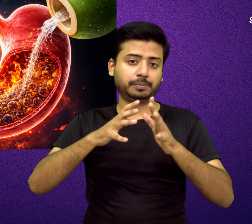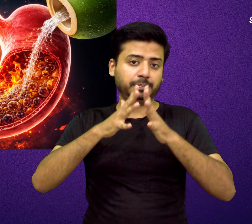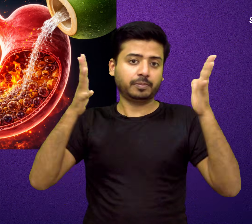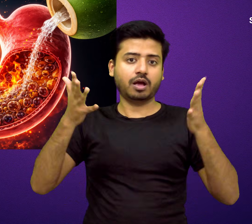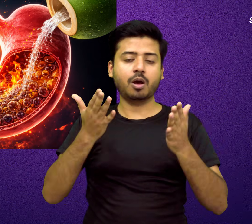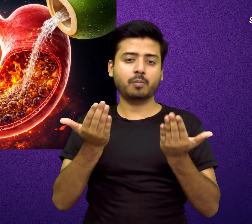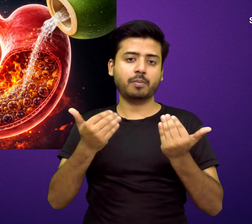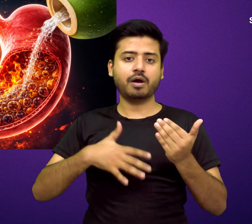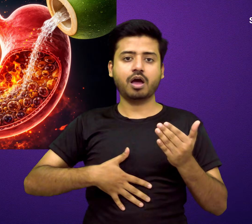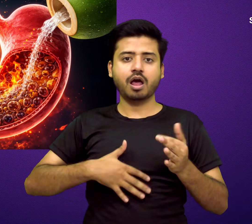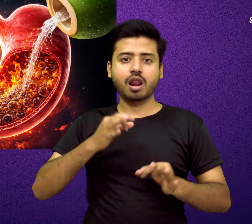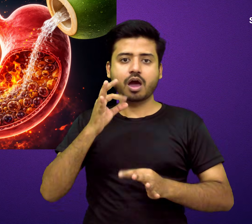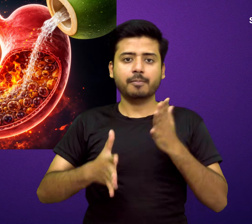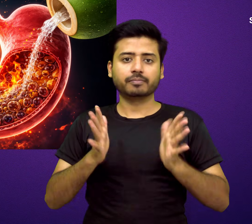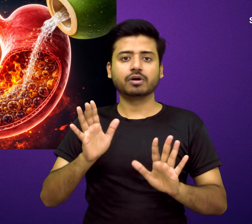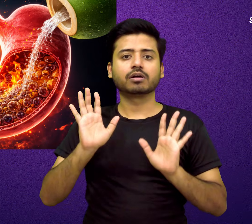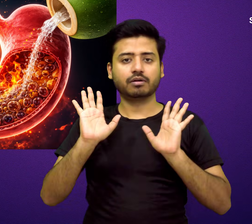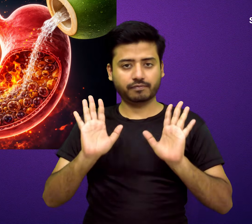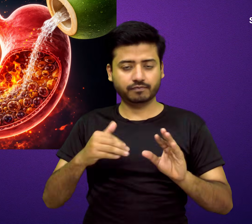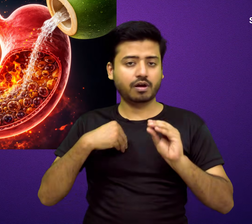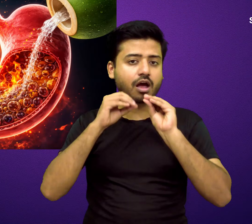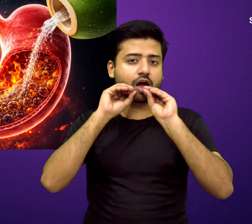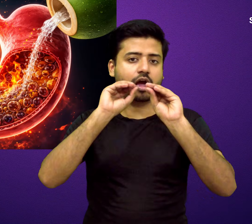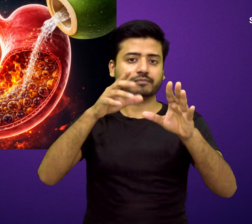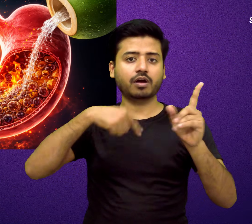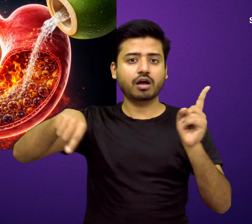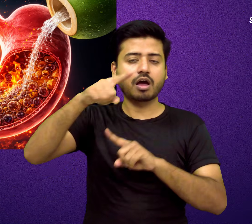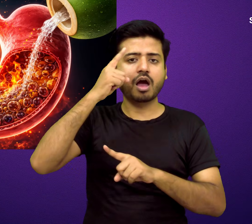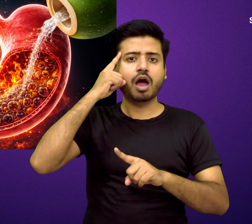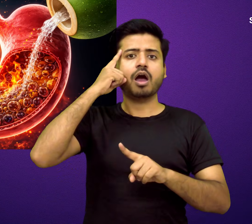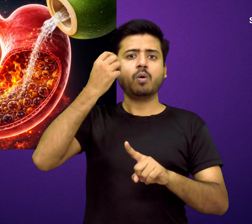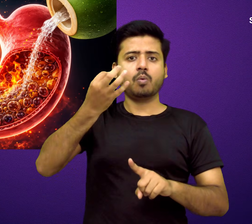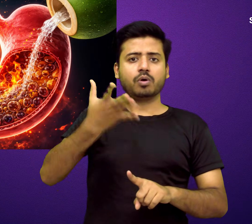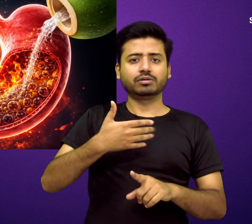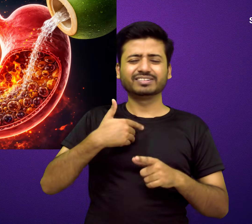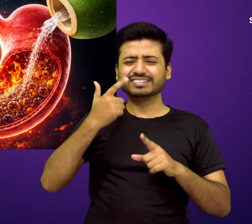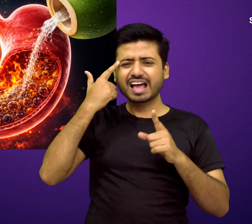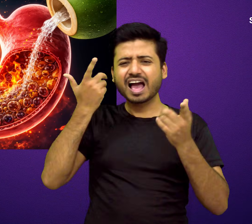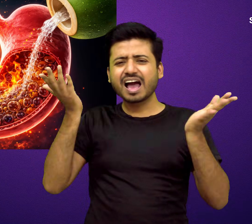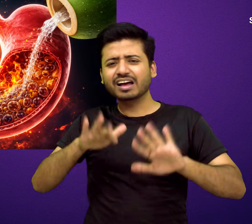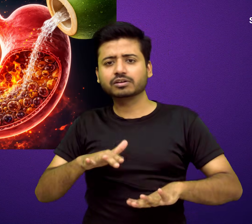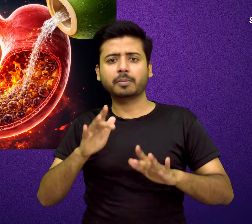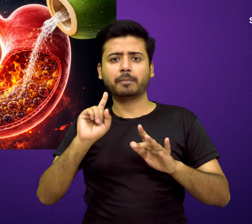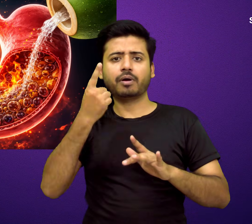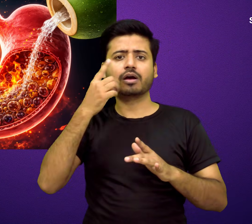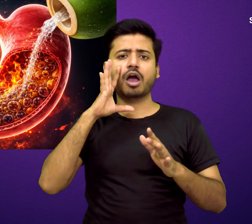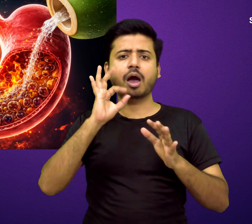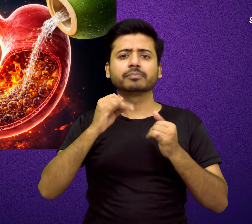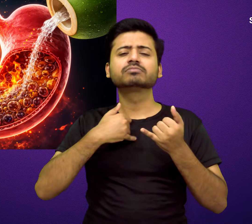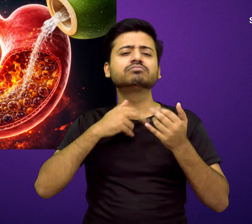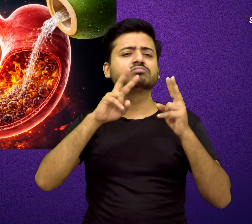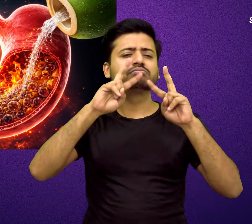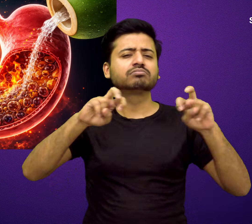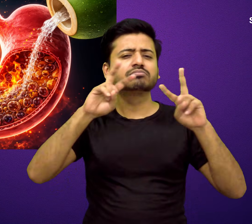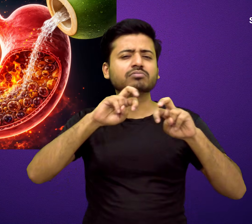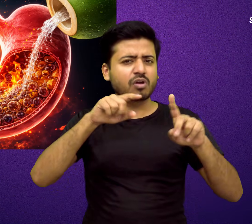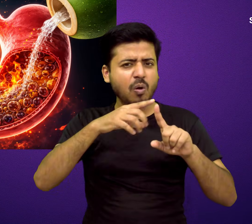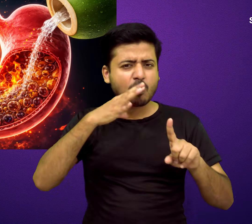mix them with coconut milk or cream, the high fat content slows down your digestion. This keeps the irritating acids in your stomach